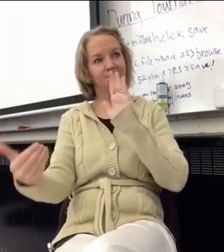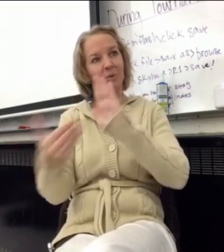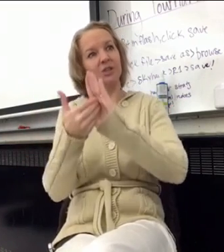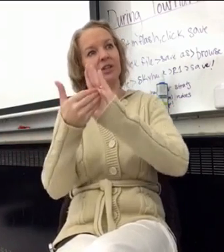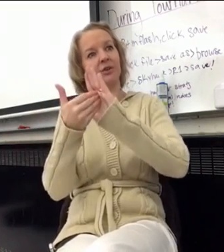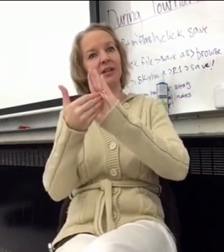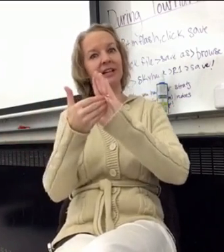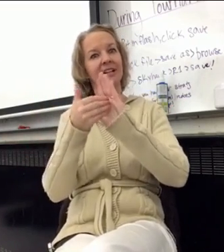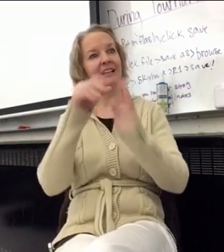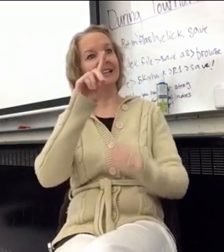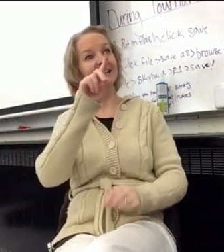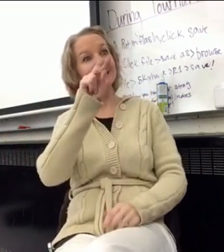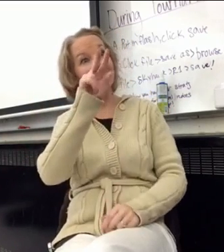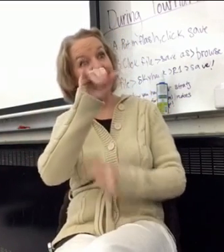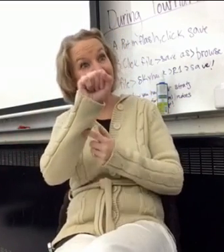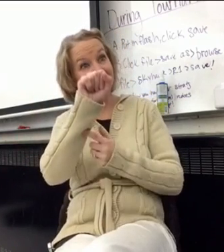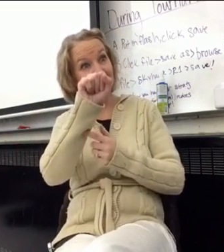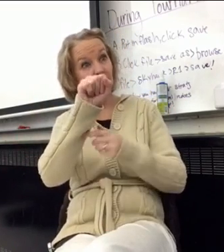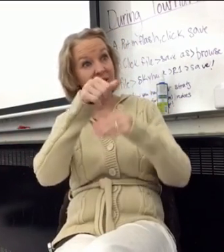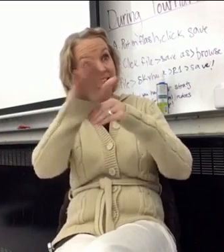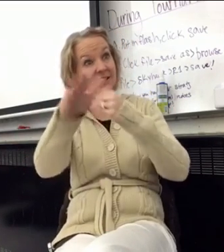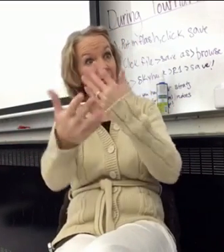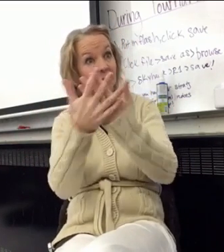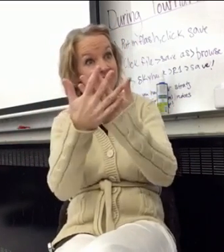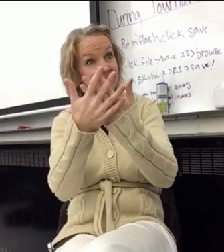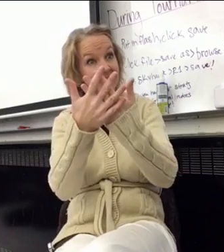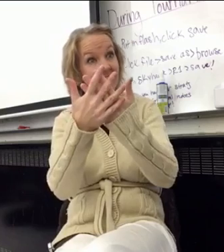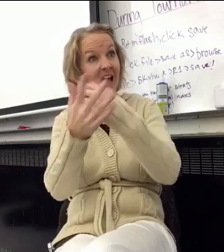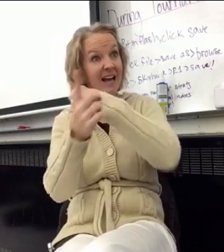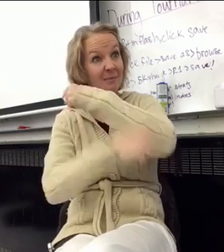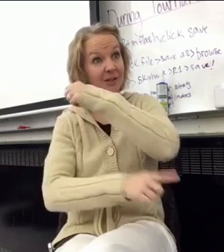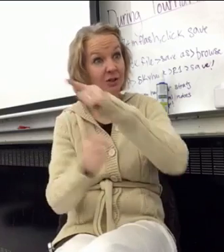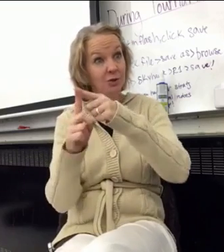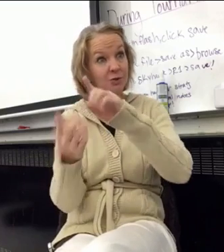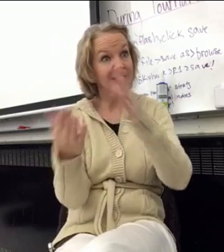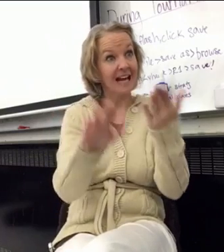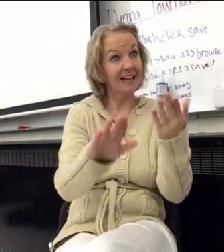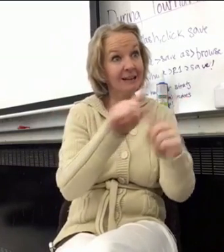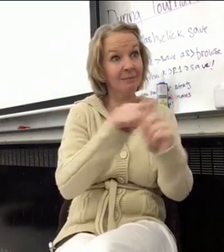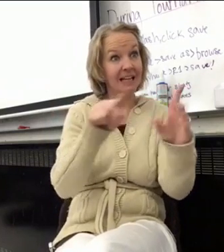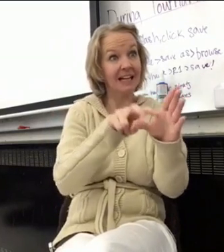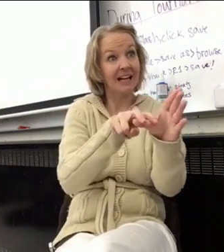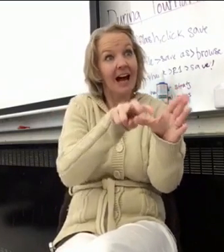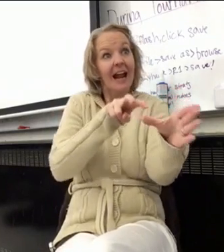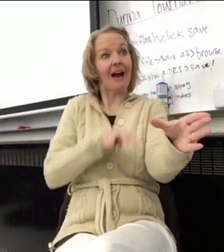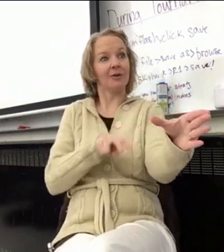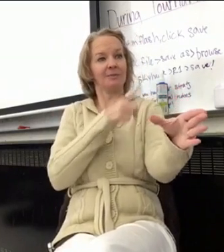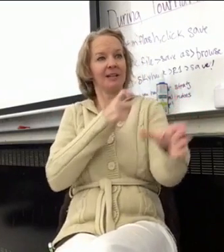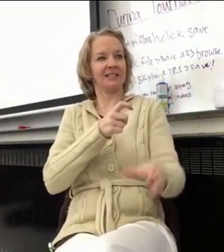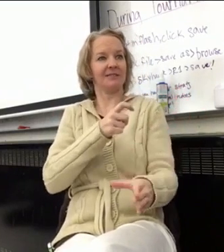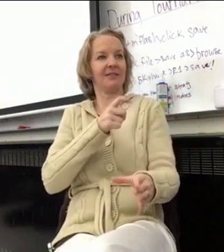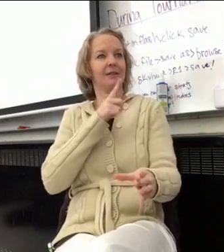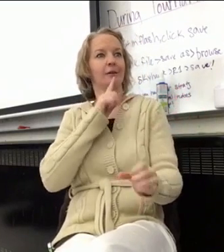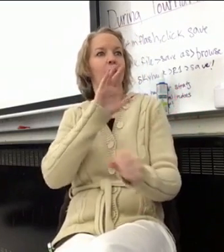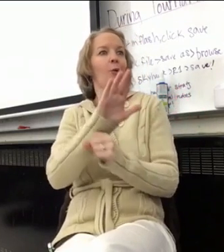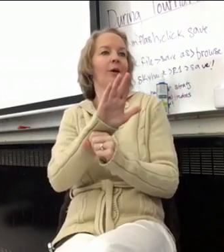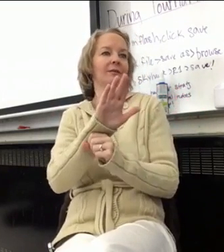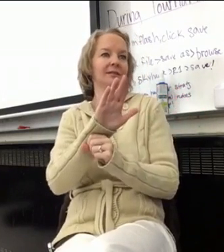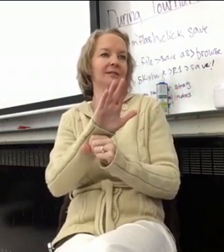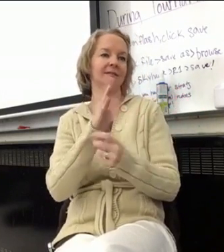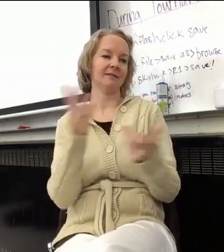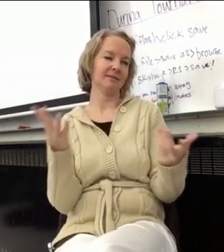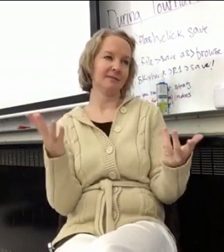originally imprisoned and then sentenced to death, but he was able to get out of that because of that whole loyalty oath thing and the pardoning